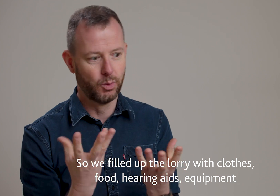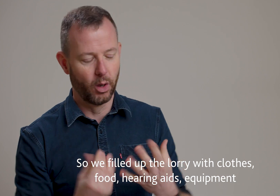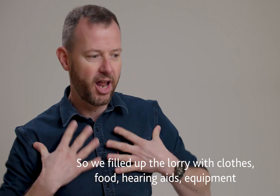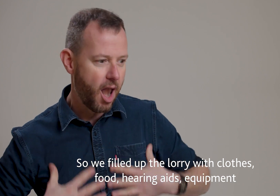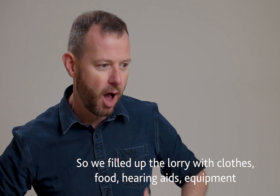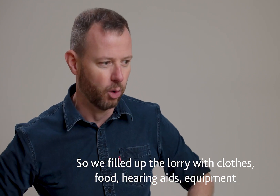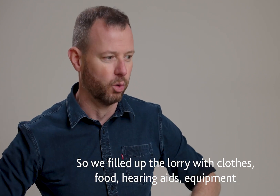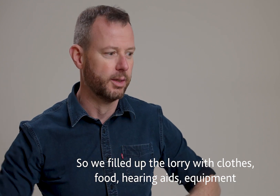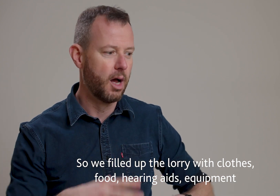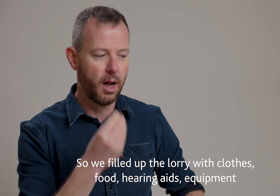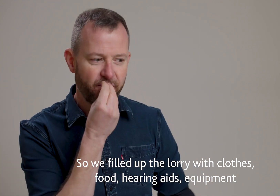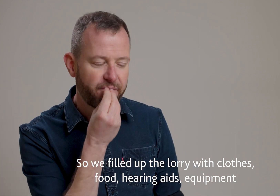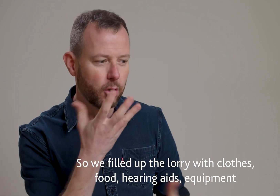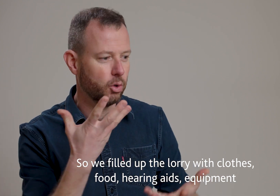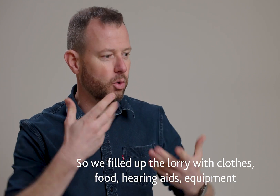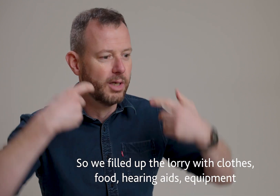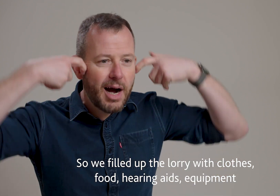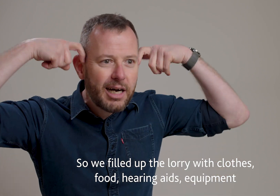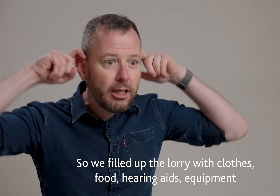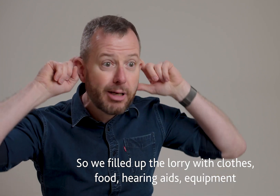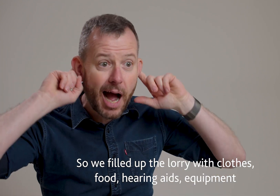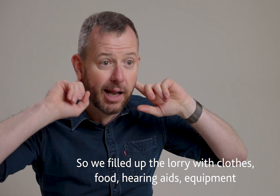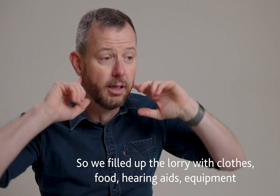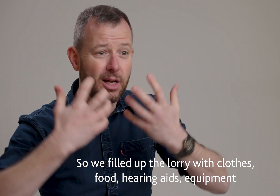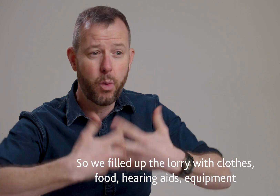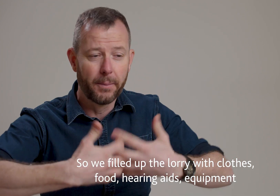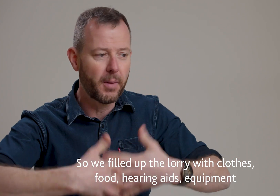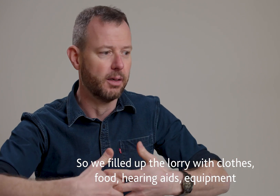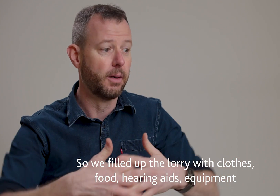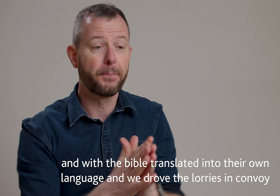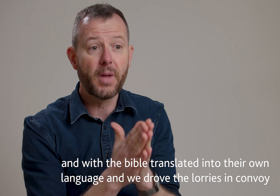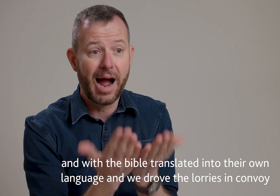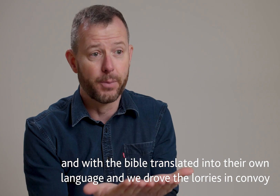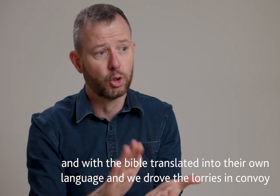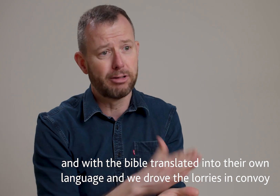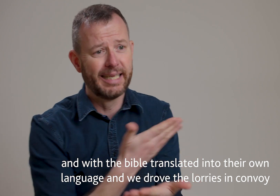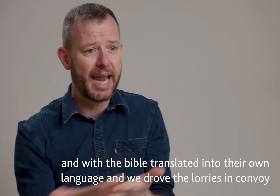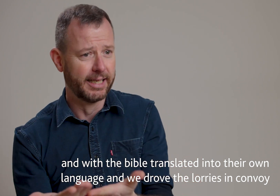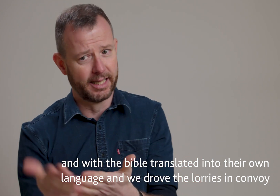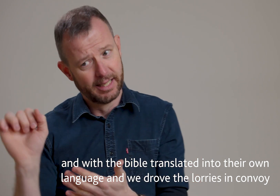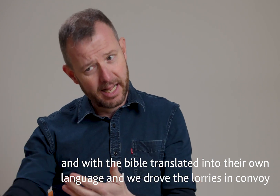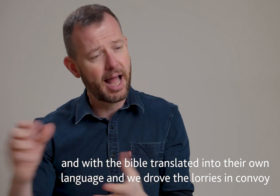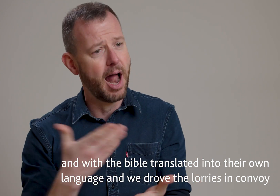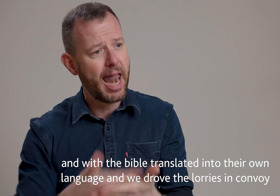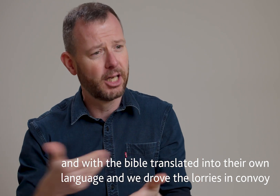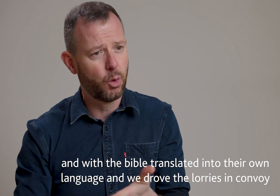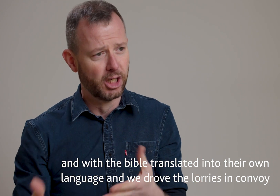with loan. So here we are, it was no Bible translated in the language, in